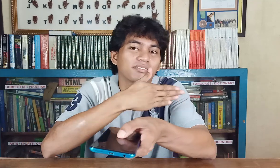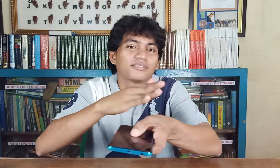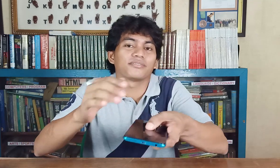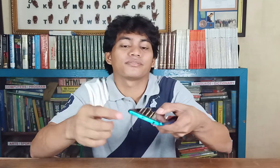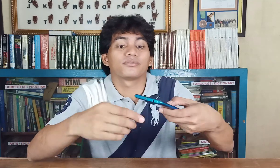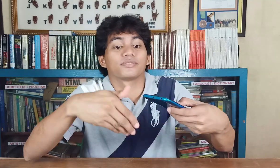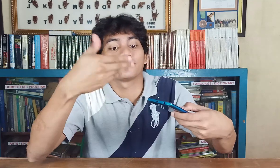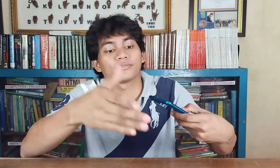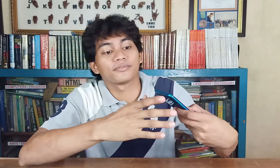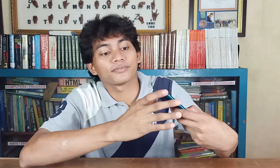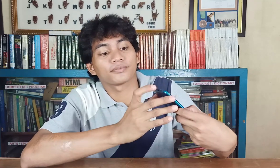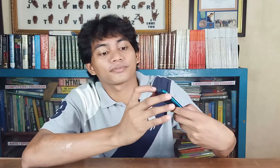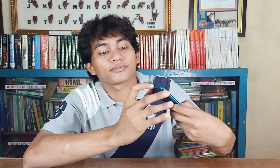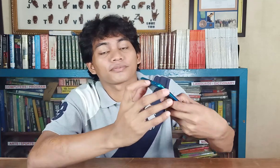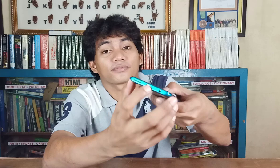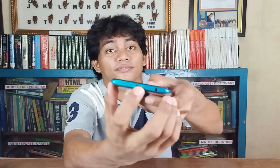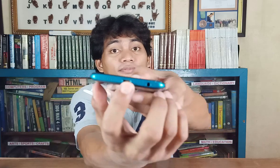Next, we have the